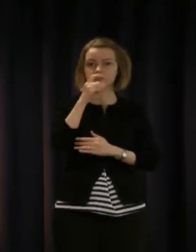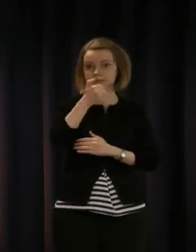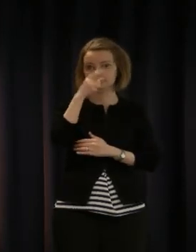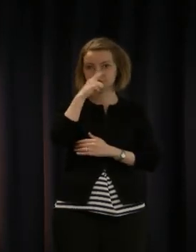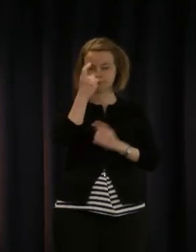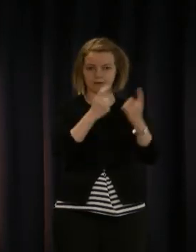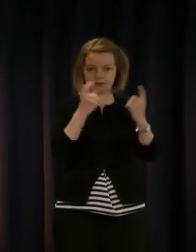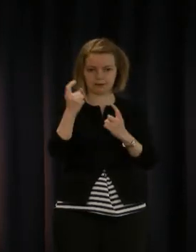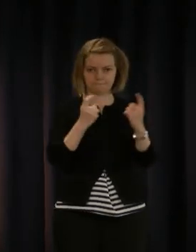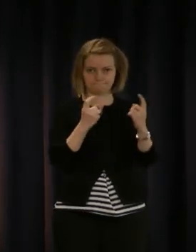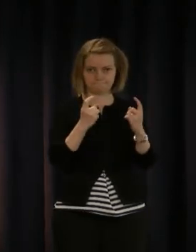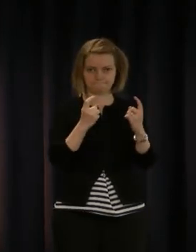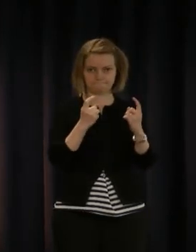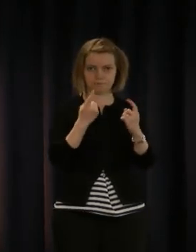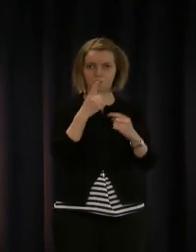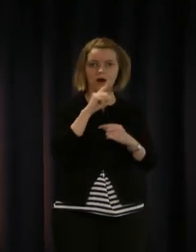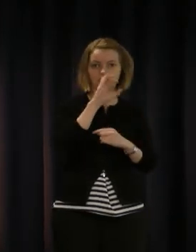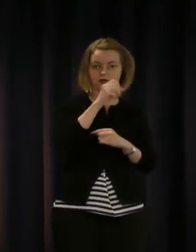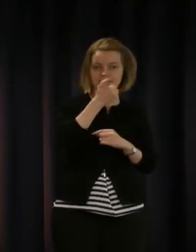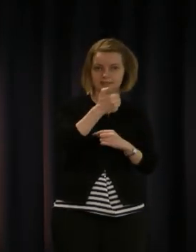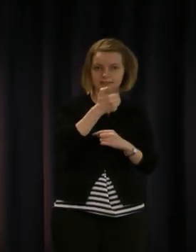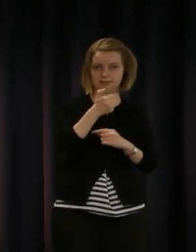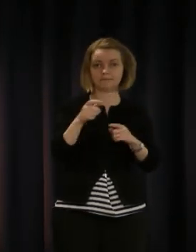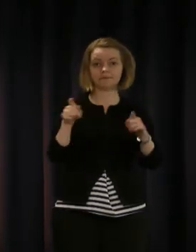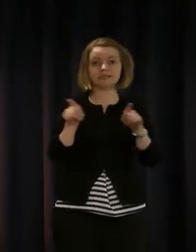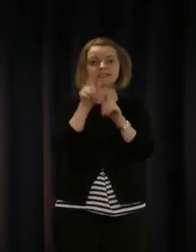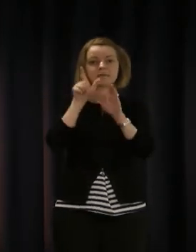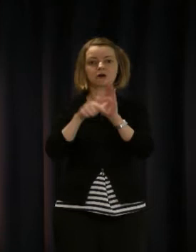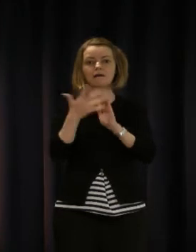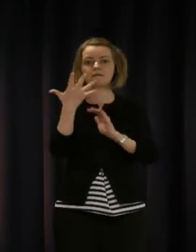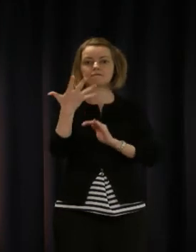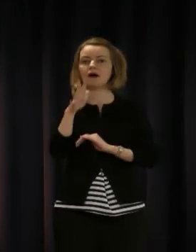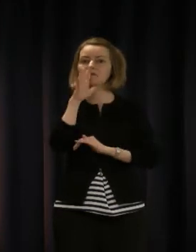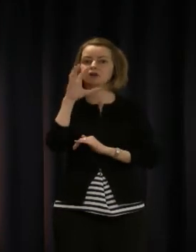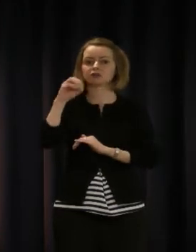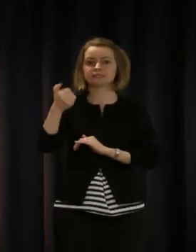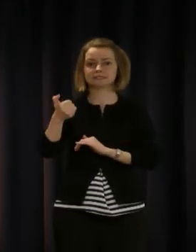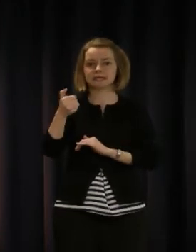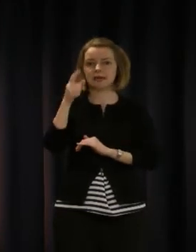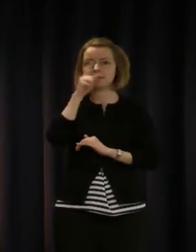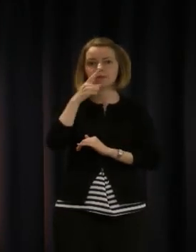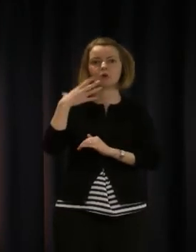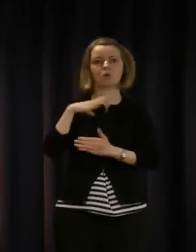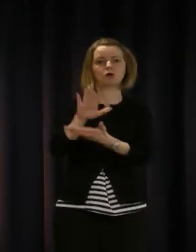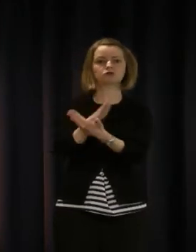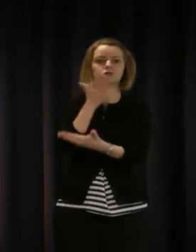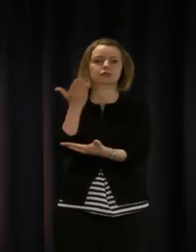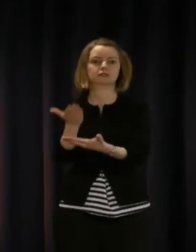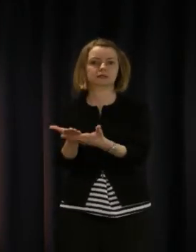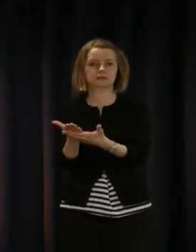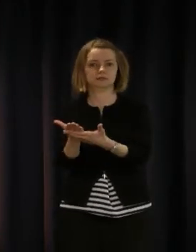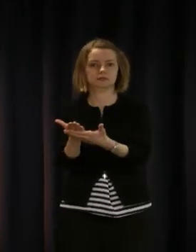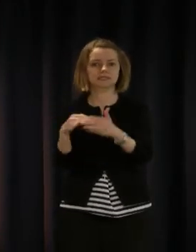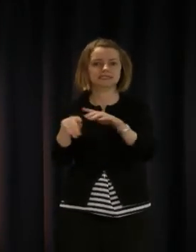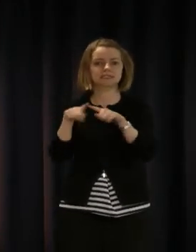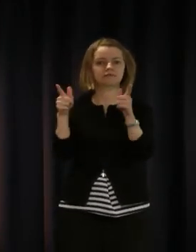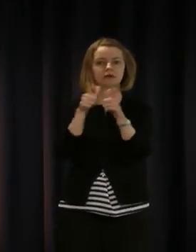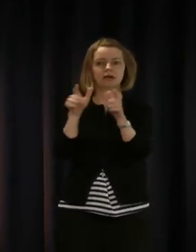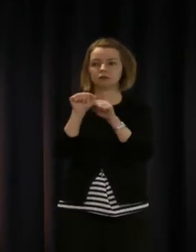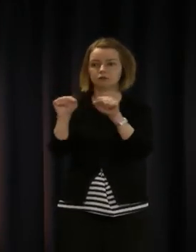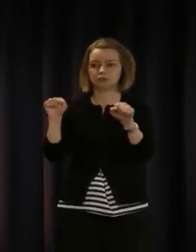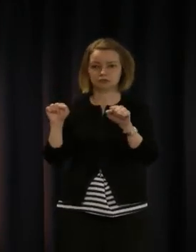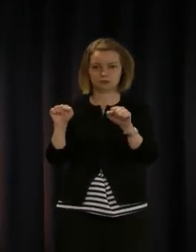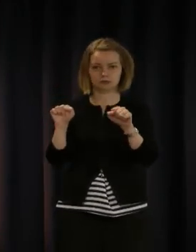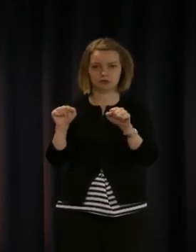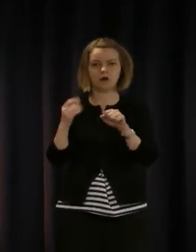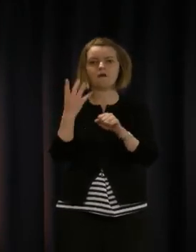During the same period, we received 506 requests for translators, and only four of